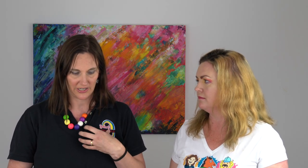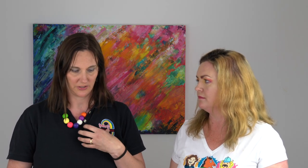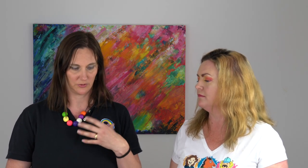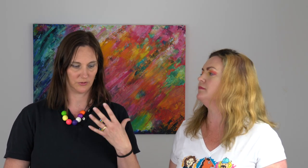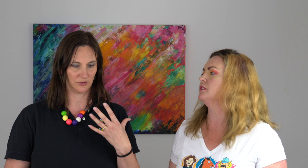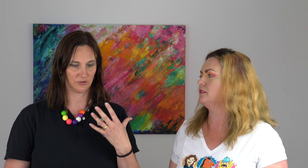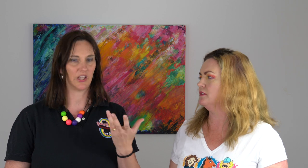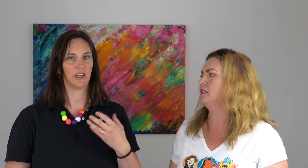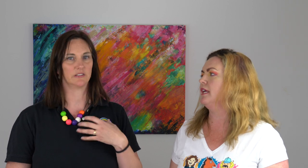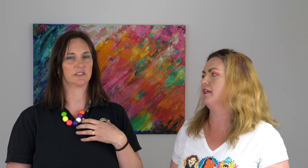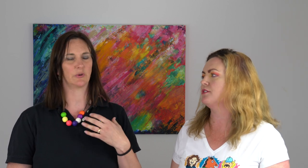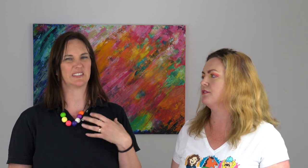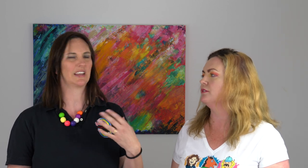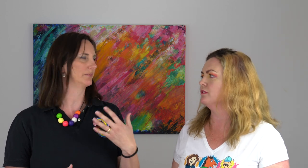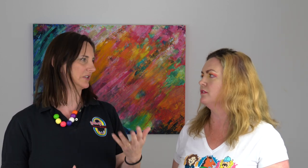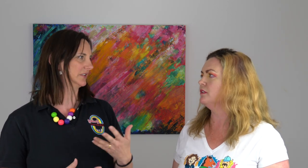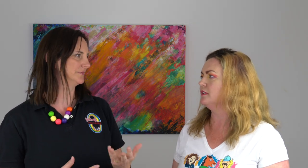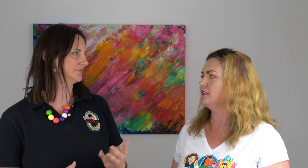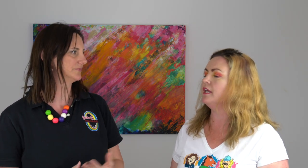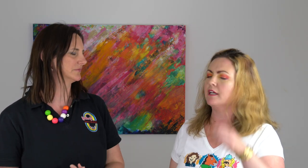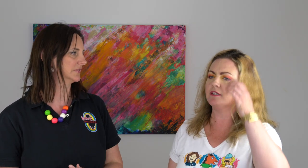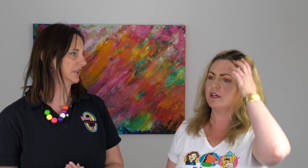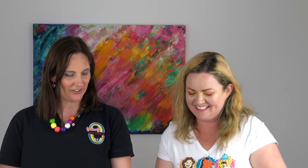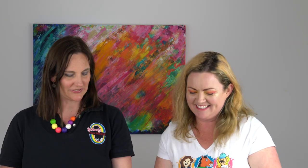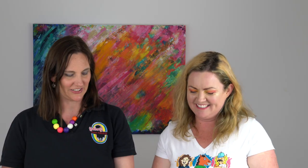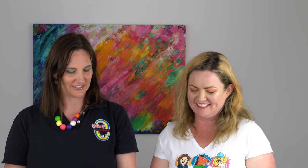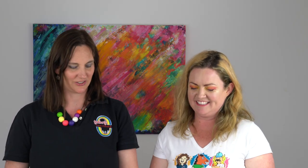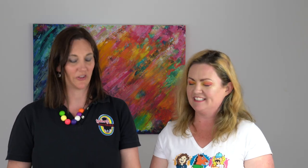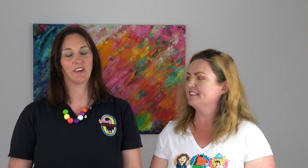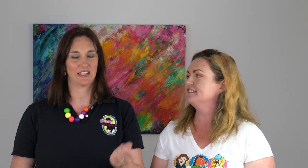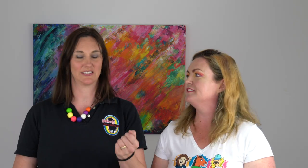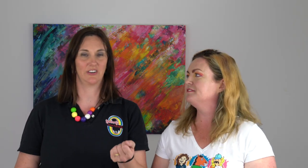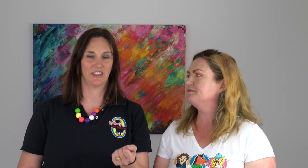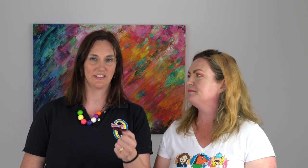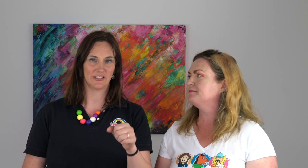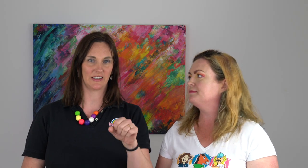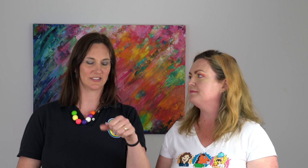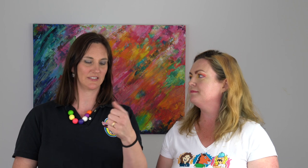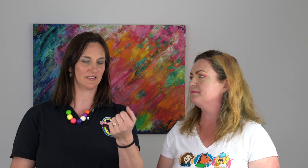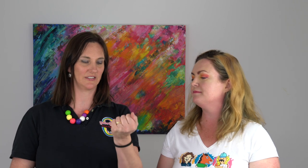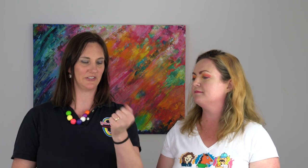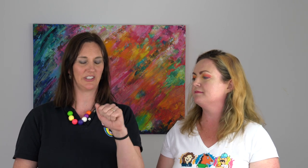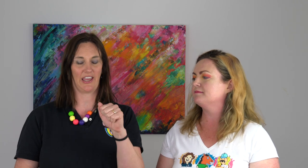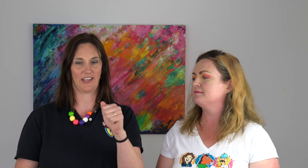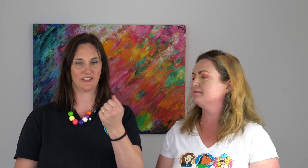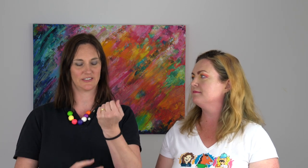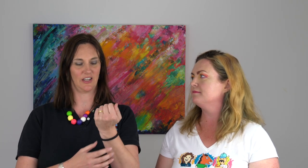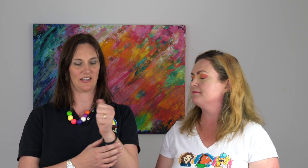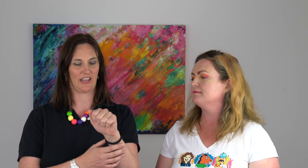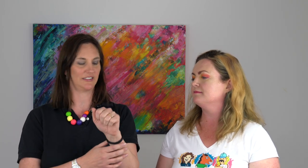afraid or, so it's the same sign. Yeah, yeah. Signs for yes and no, there are signs, and it's using your hand, and it's like the hand is